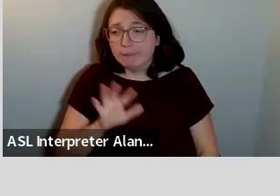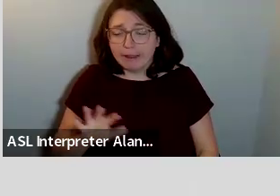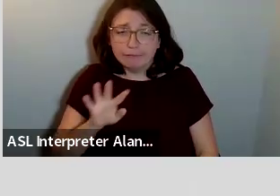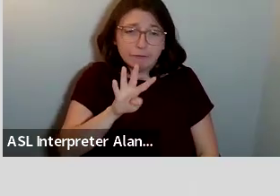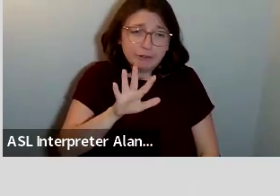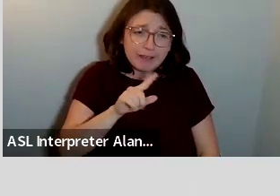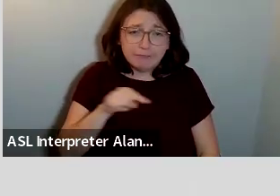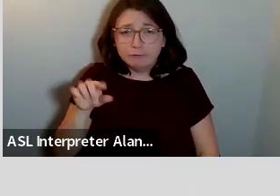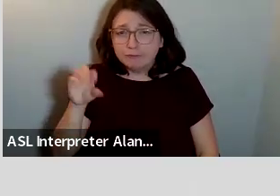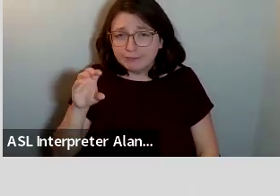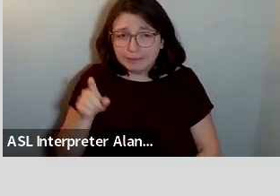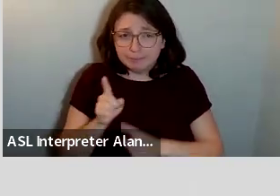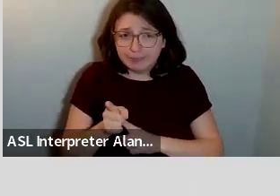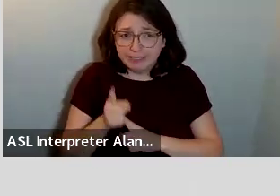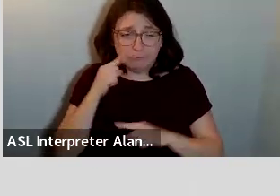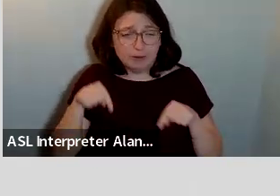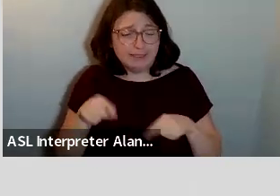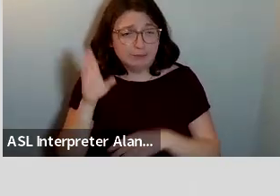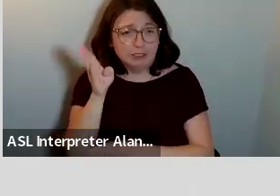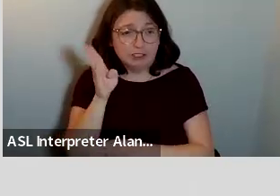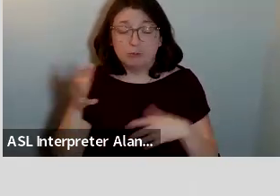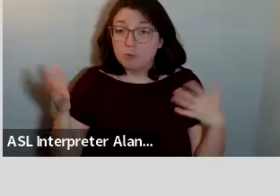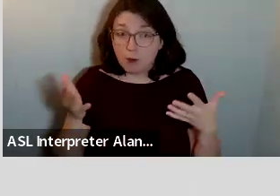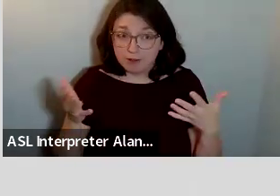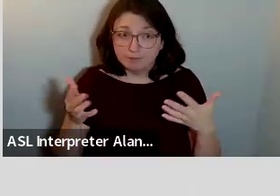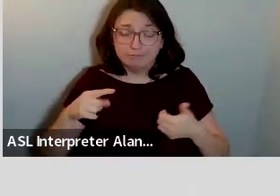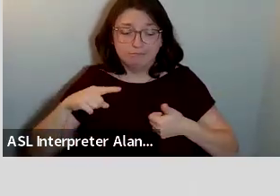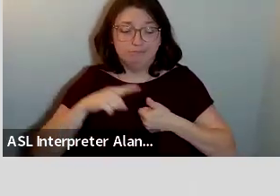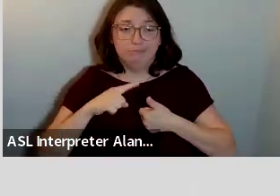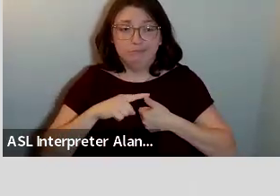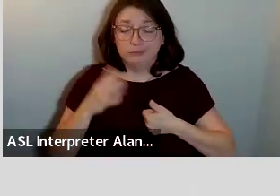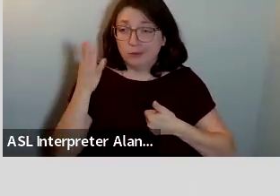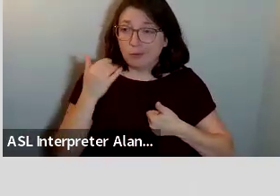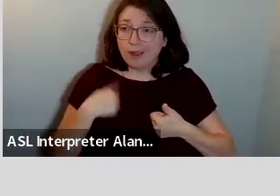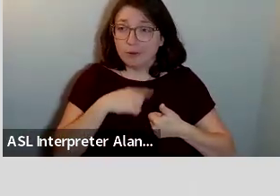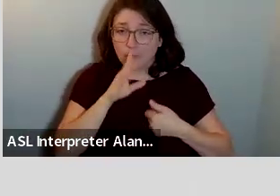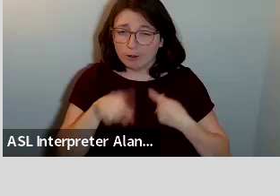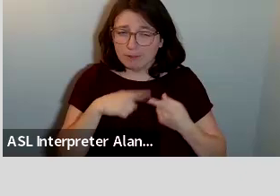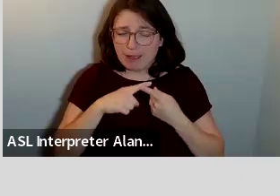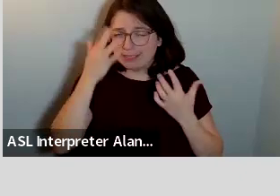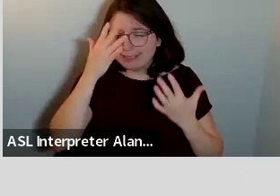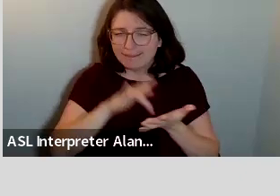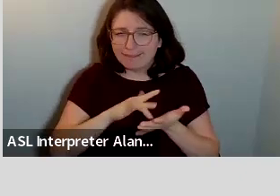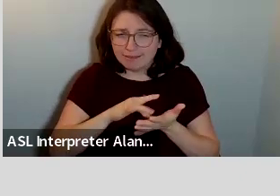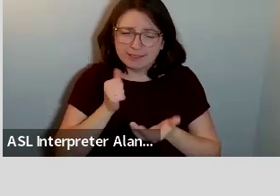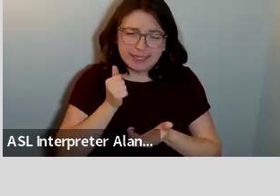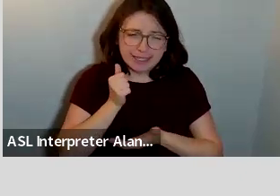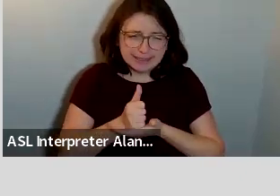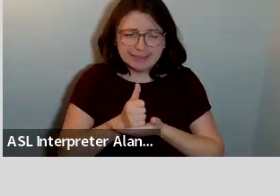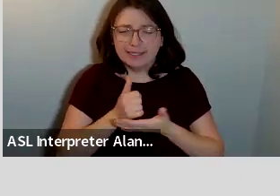of presentation are the following. Why are we talking about psychedelic-assisted psychotherapies in